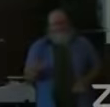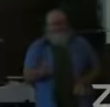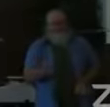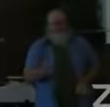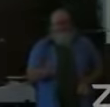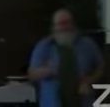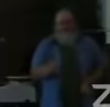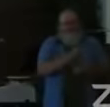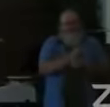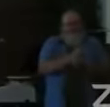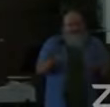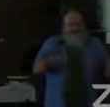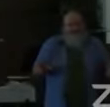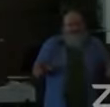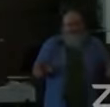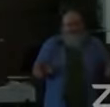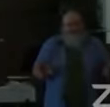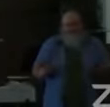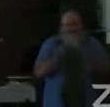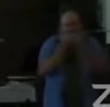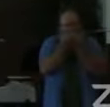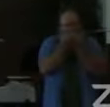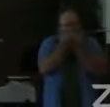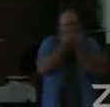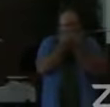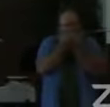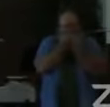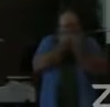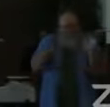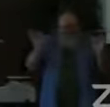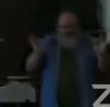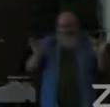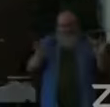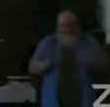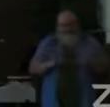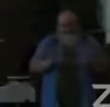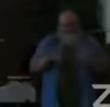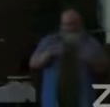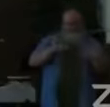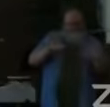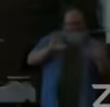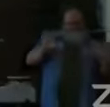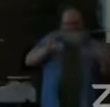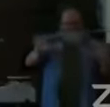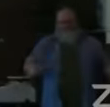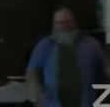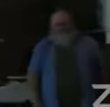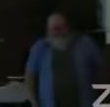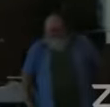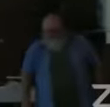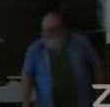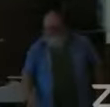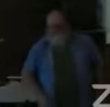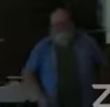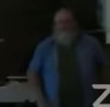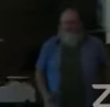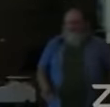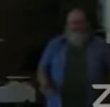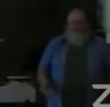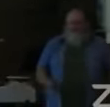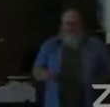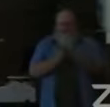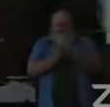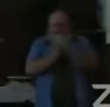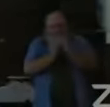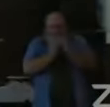as tranquility or freedom from disturbance. Okay? An encyclopedia describes it this way: peace